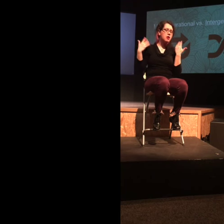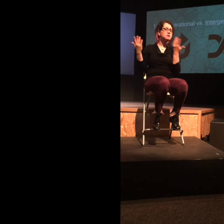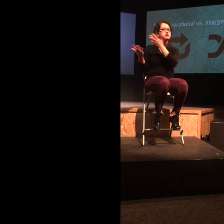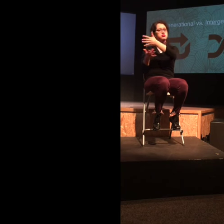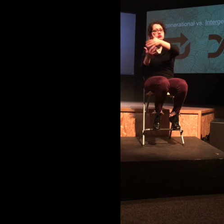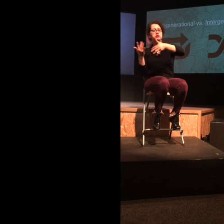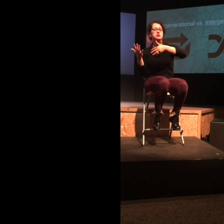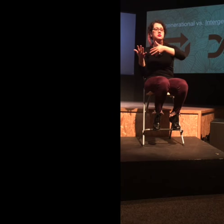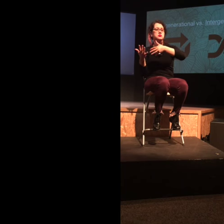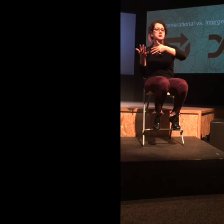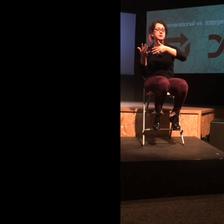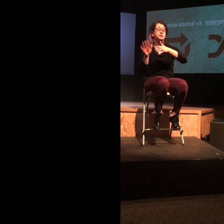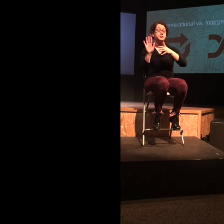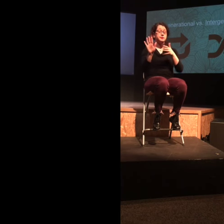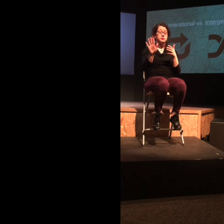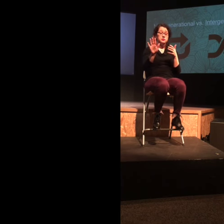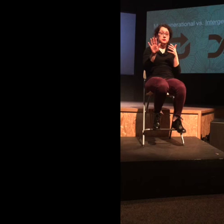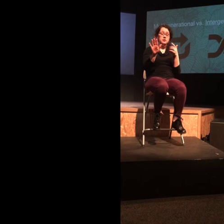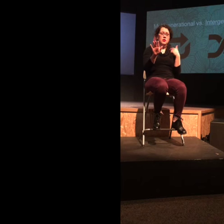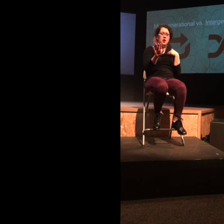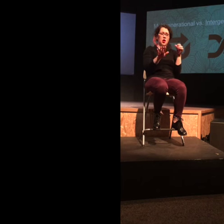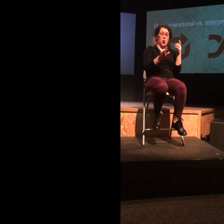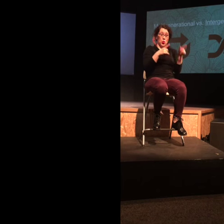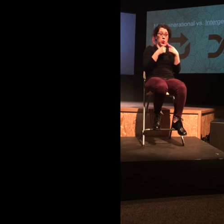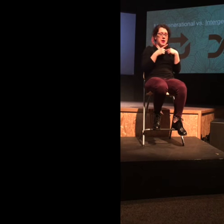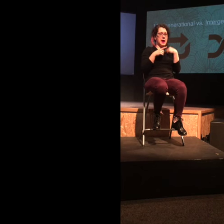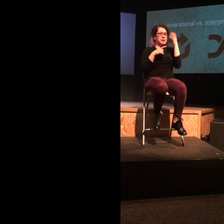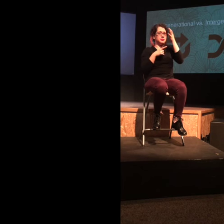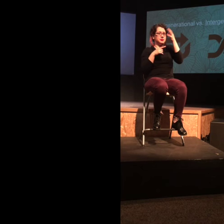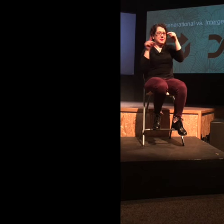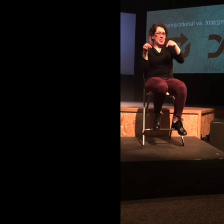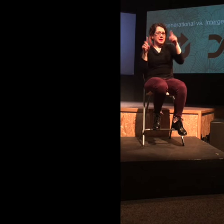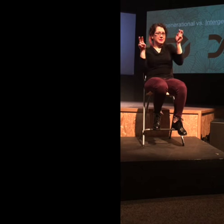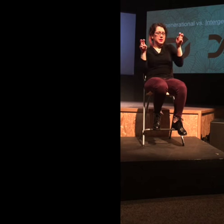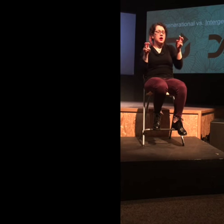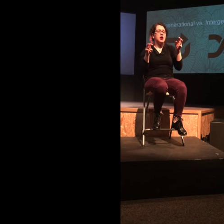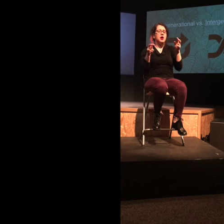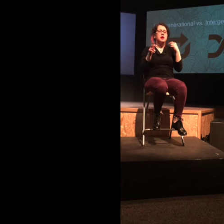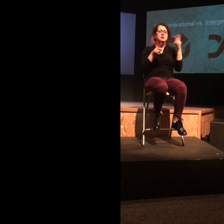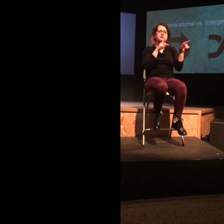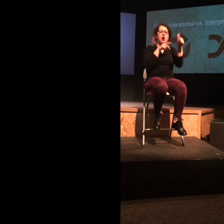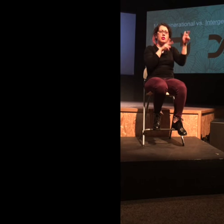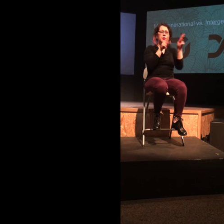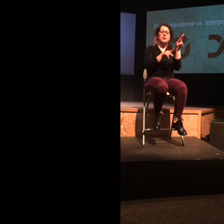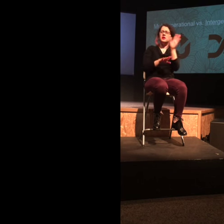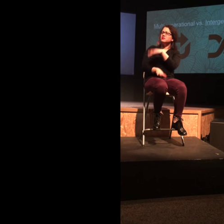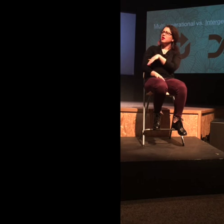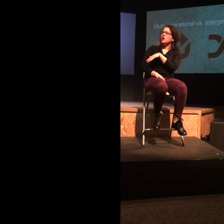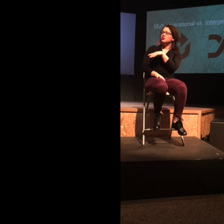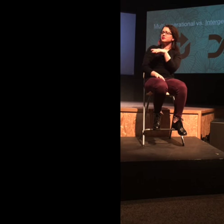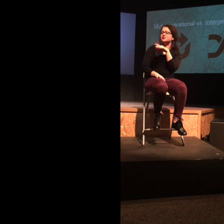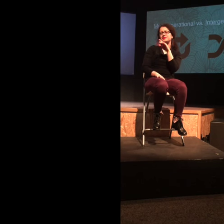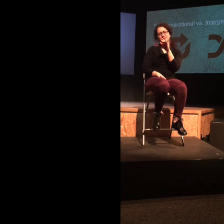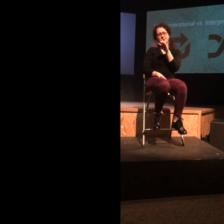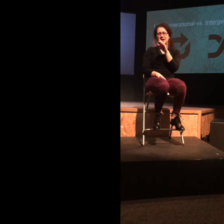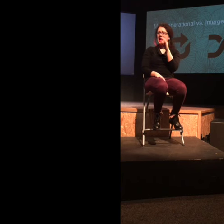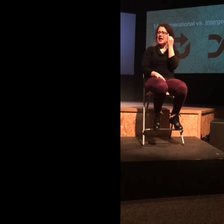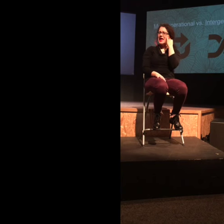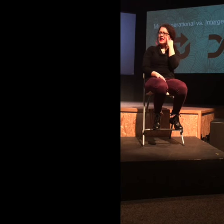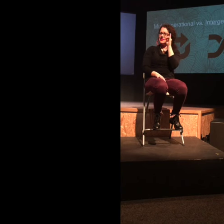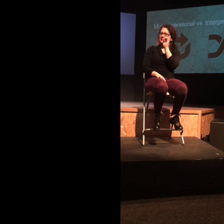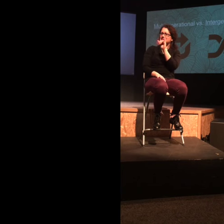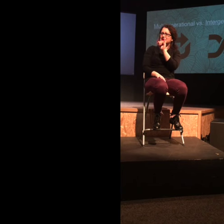talking about this is I get people who say, well, if intergenerational relationships or intergenerational worship is like a predictor of faith retention, then why